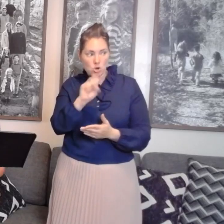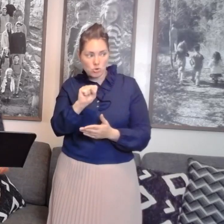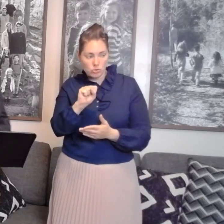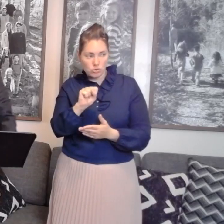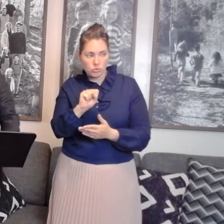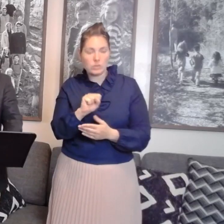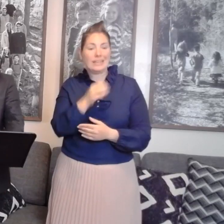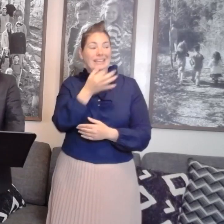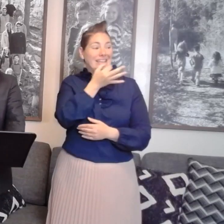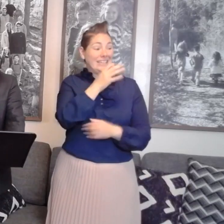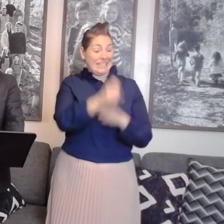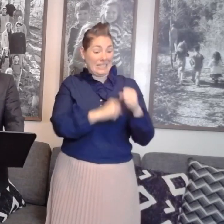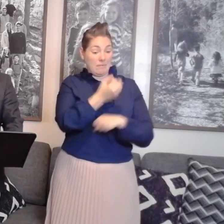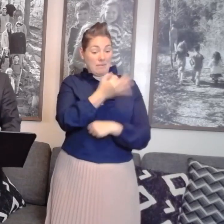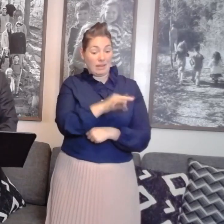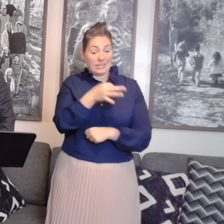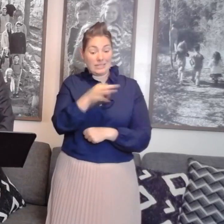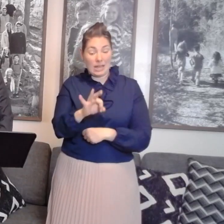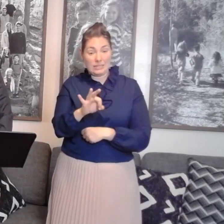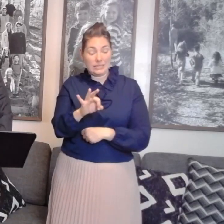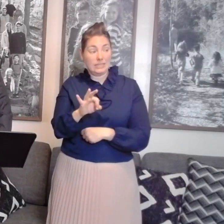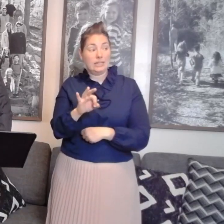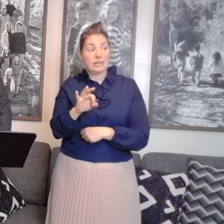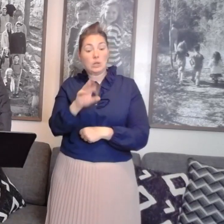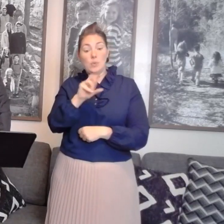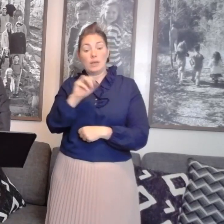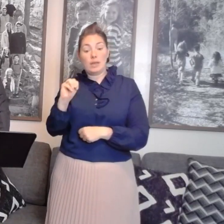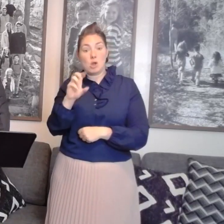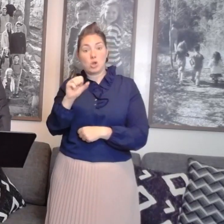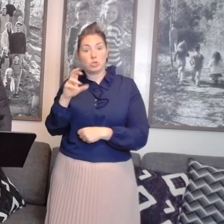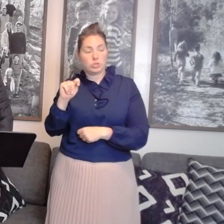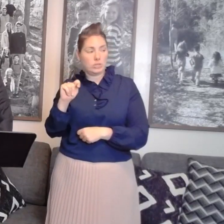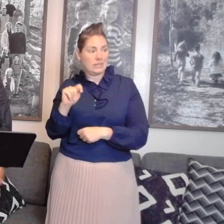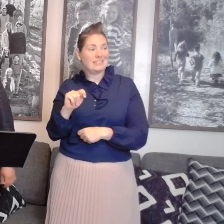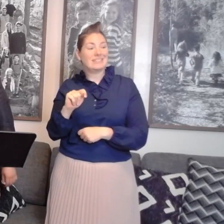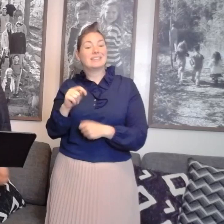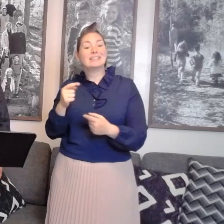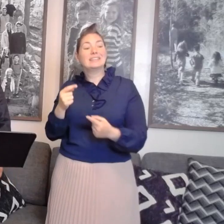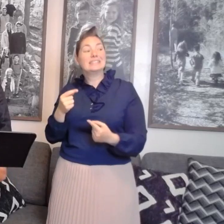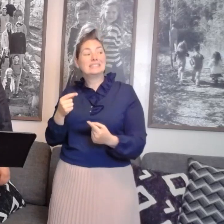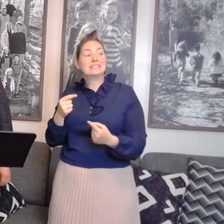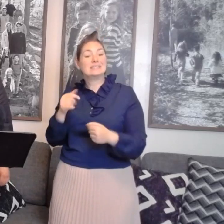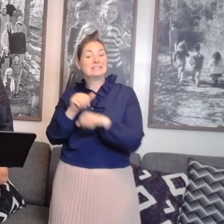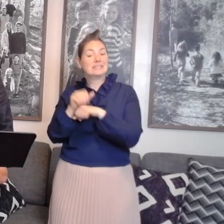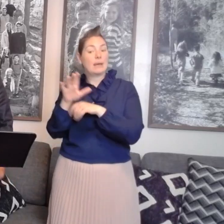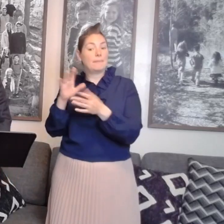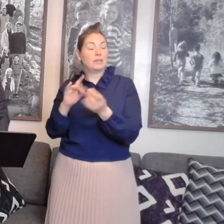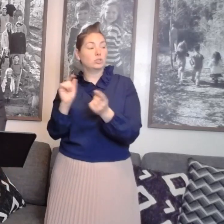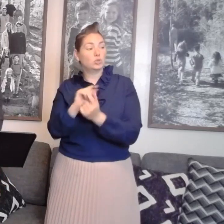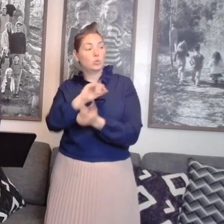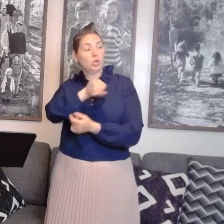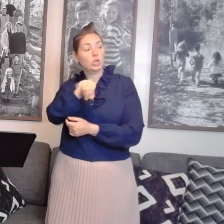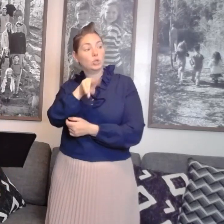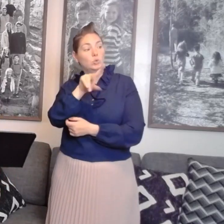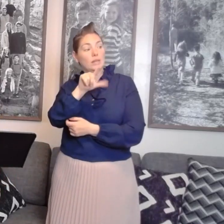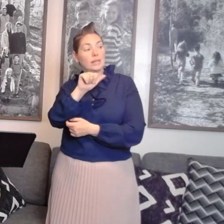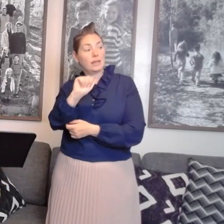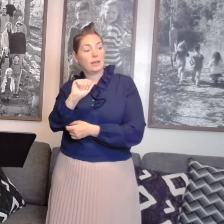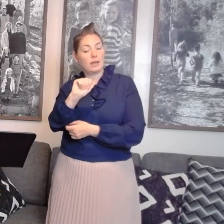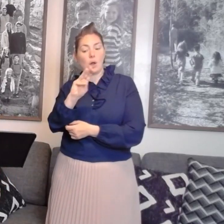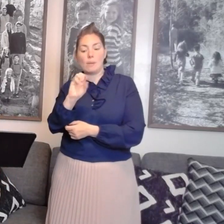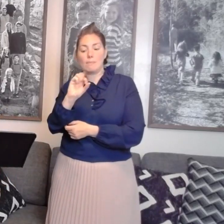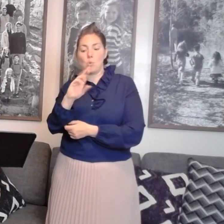Hearst sent a message to famed San Francisco architect Julia Morgan. The message read, "Miss